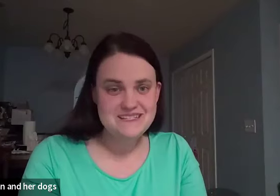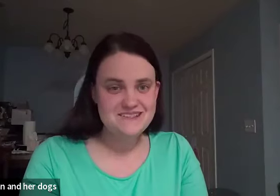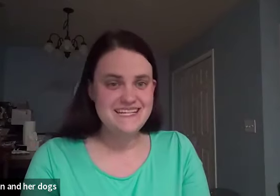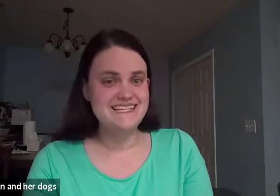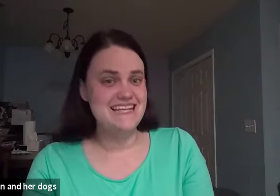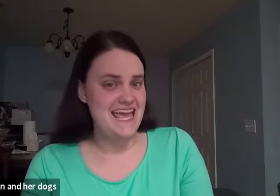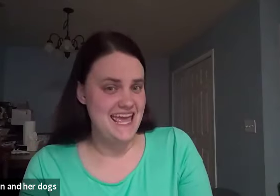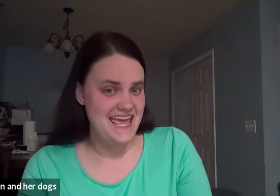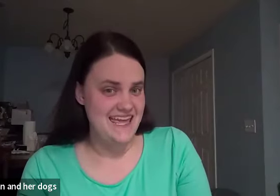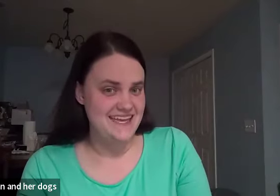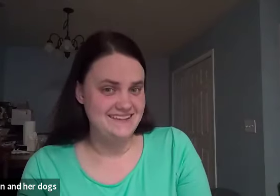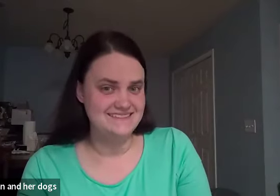going to do is A,